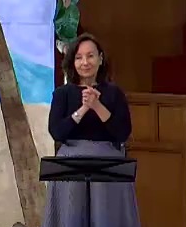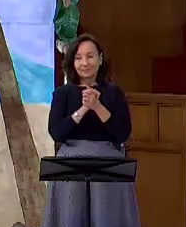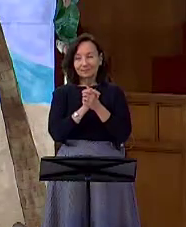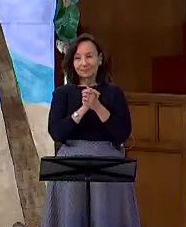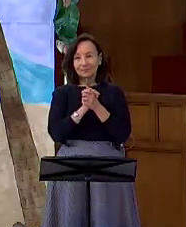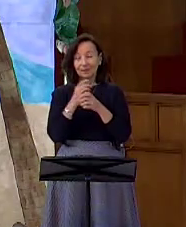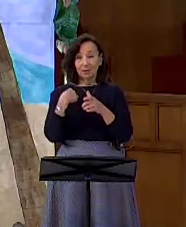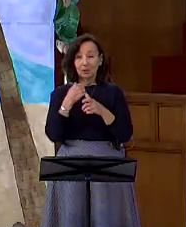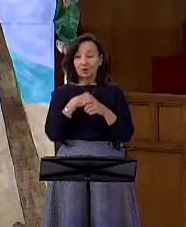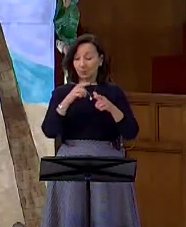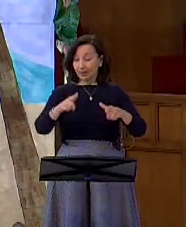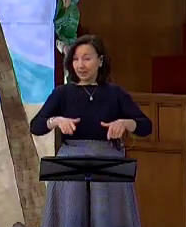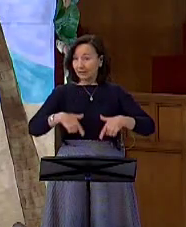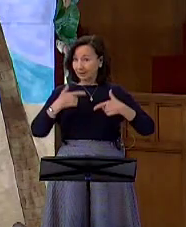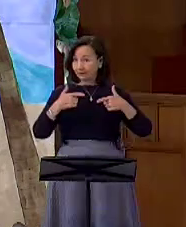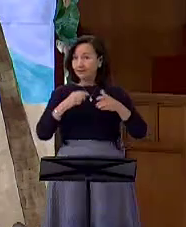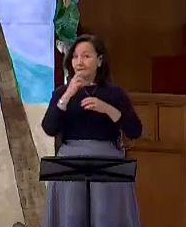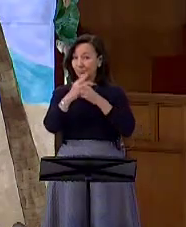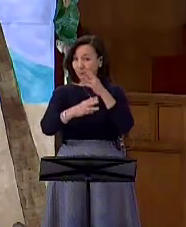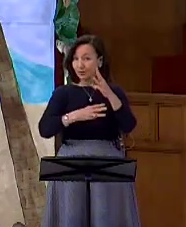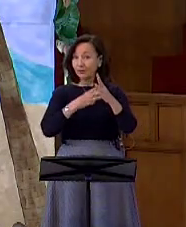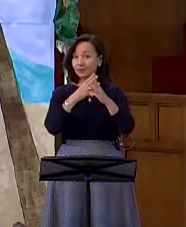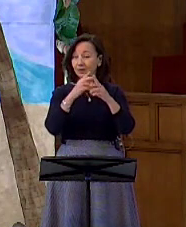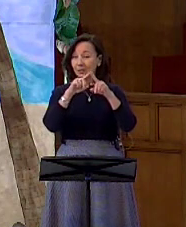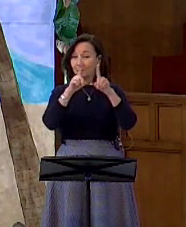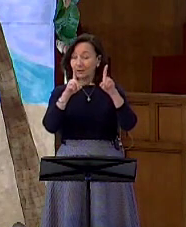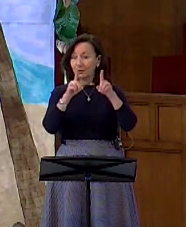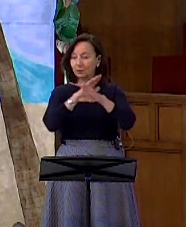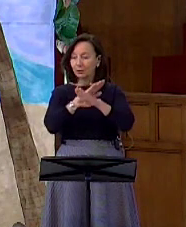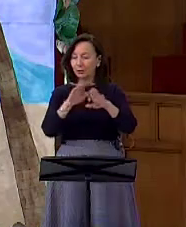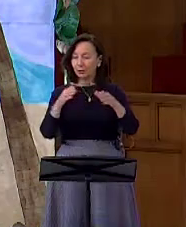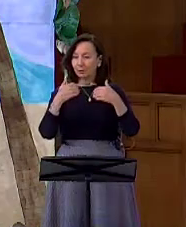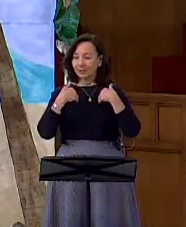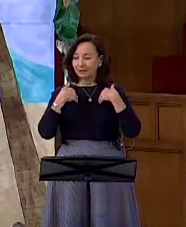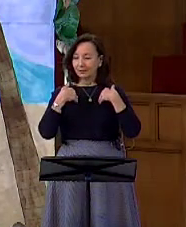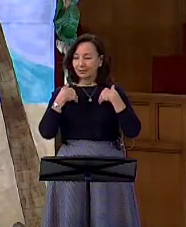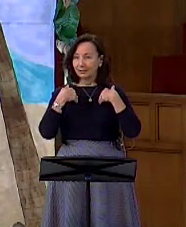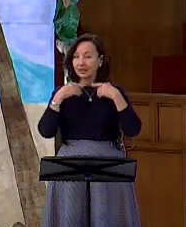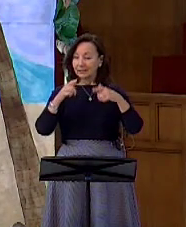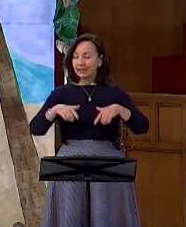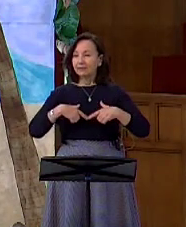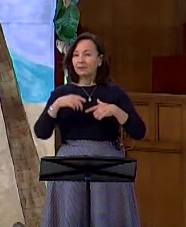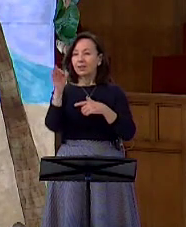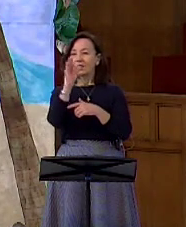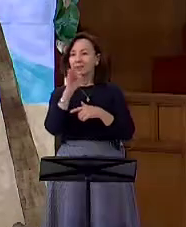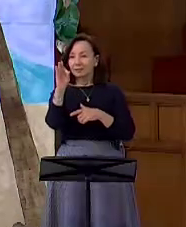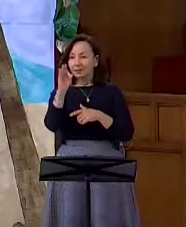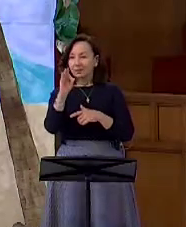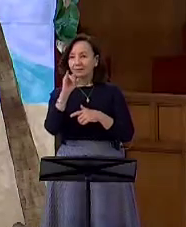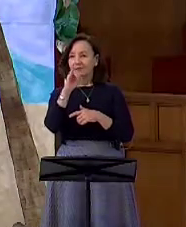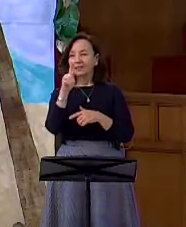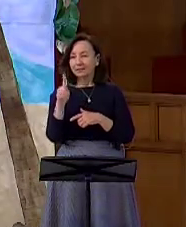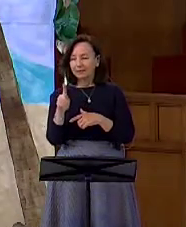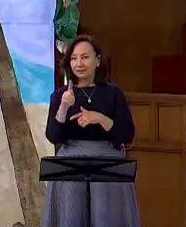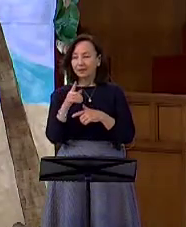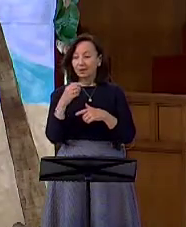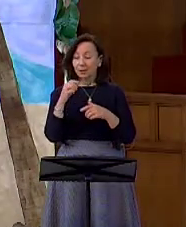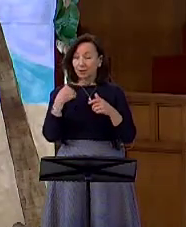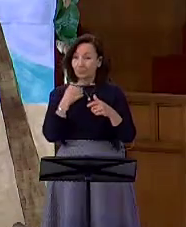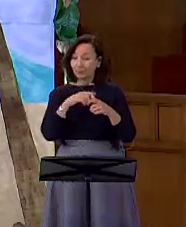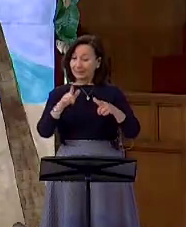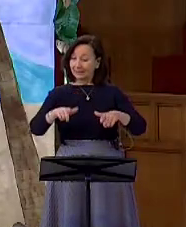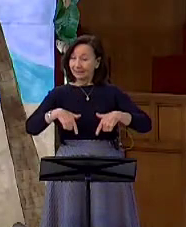We live in the world, but we don't have to live of it. We live in this